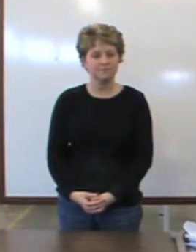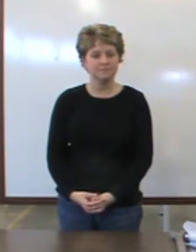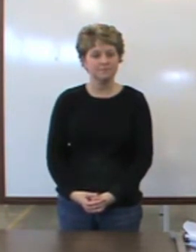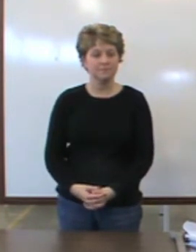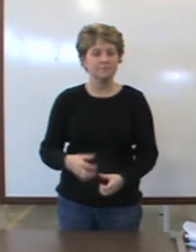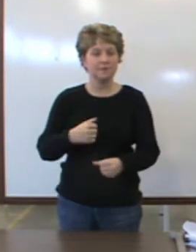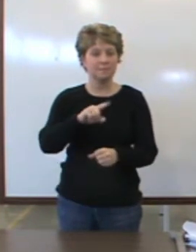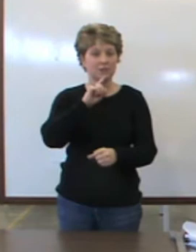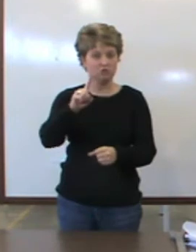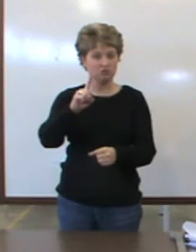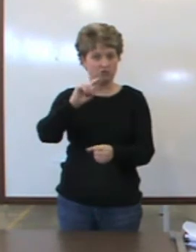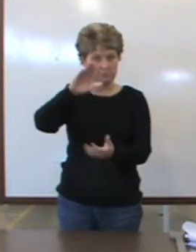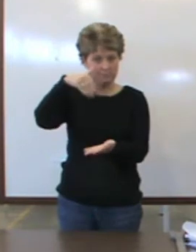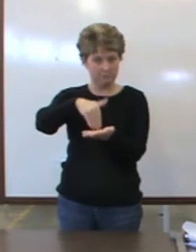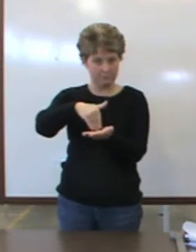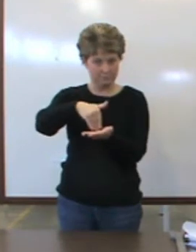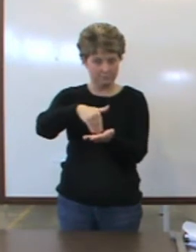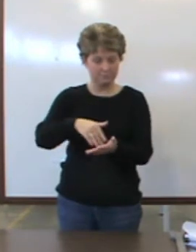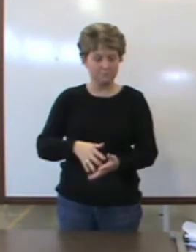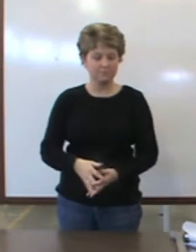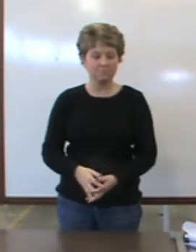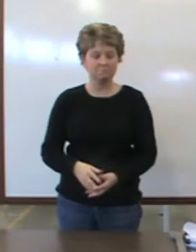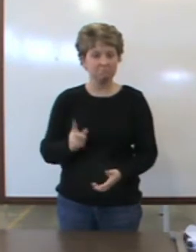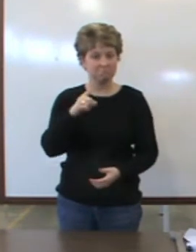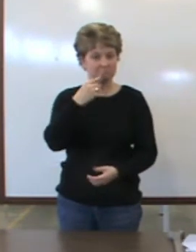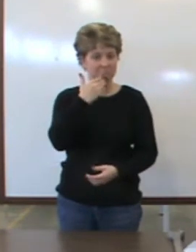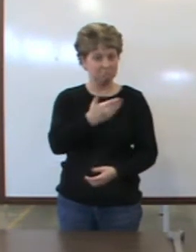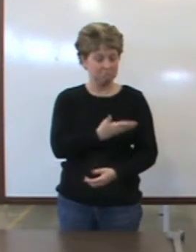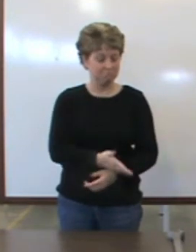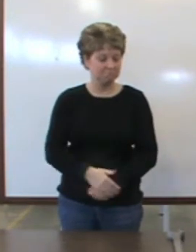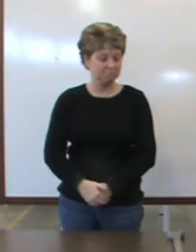And be sure it's centered. This looks good.